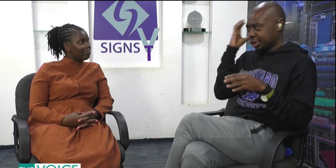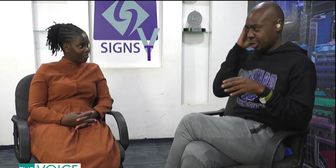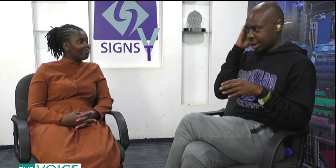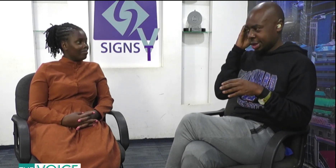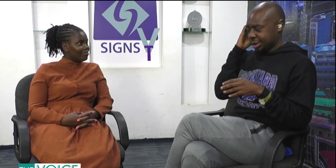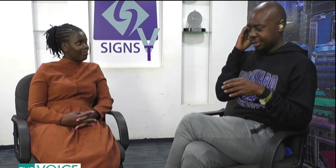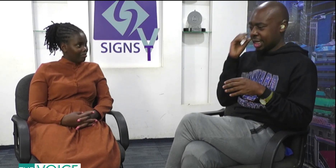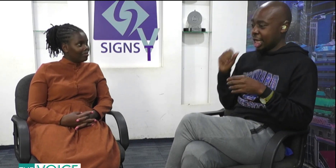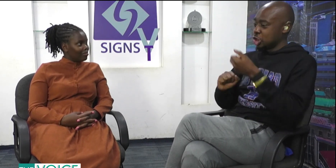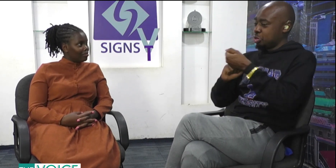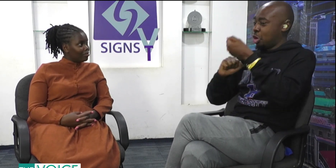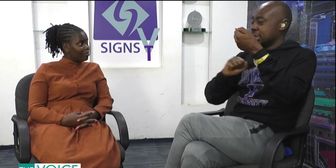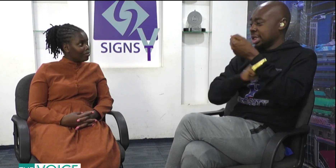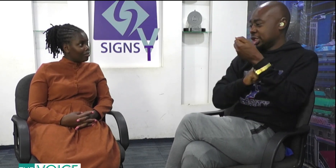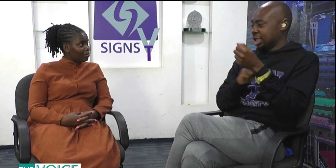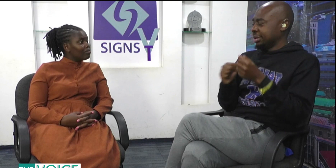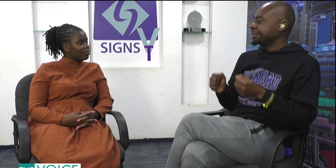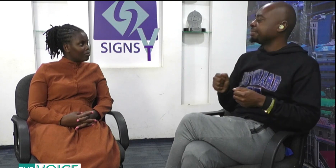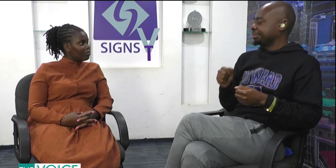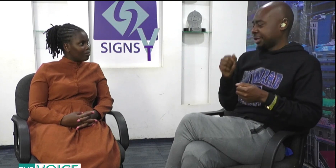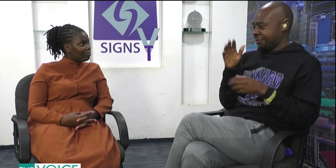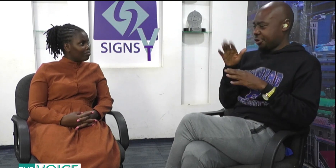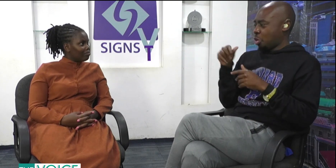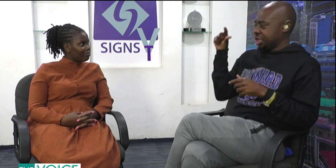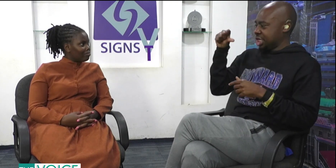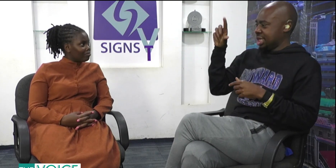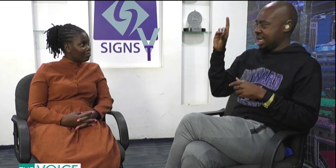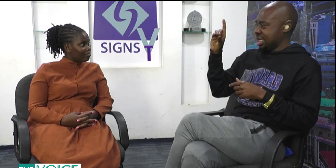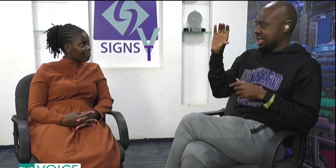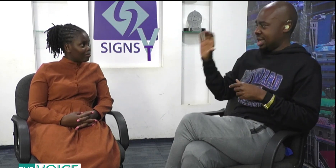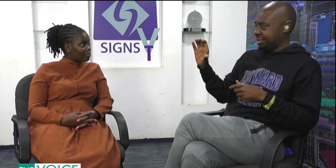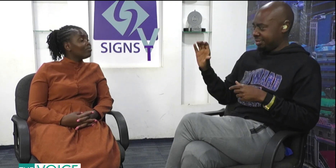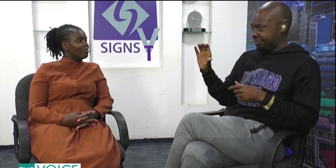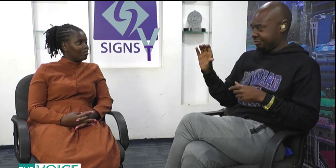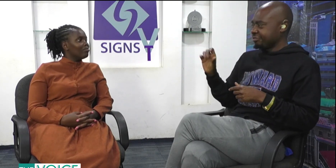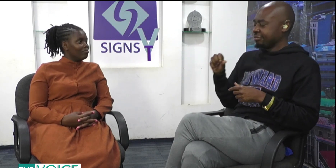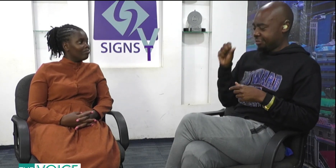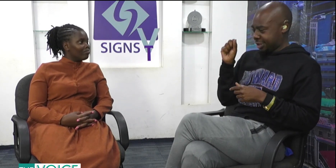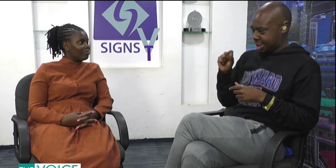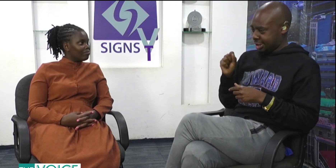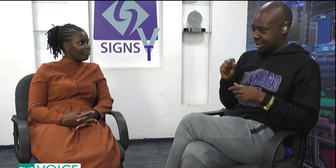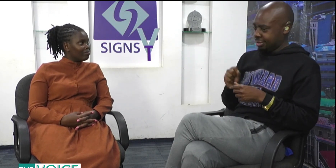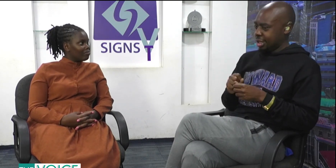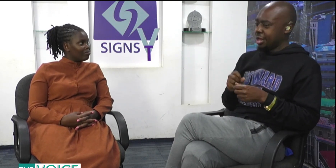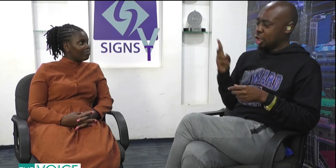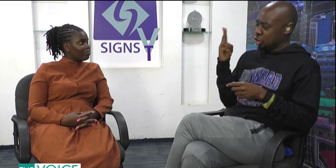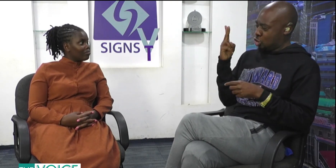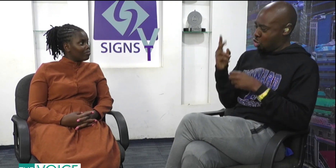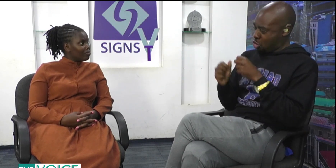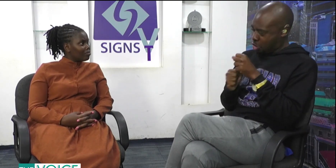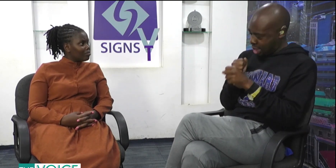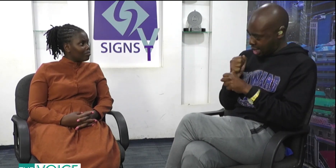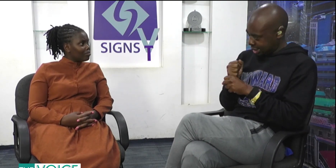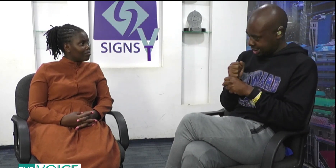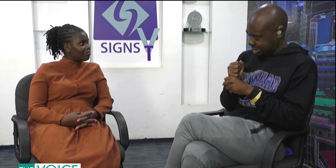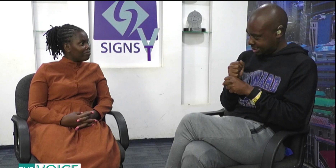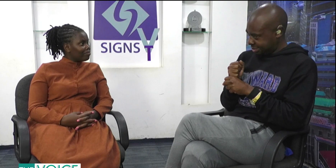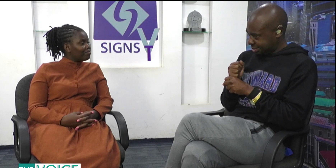went to Machakos Teaching College, where I was sponsored by GID. I